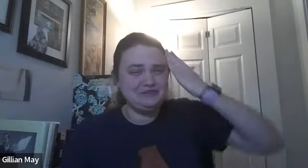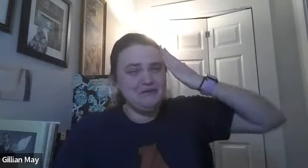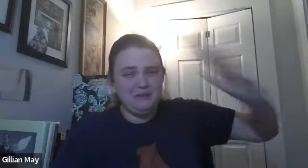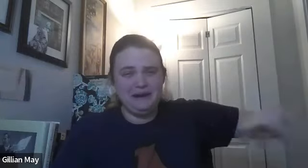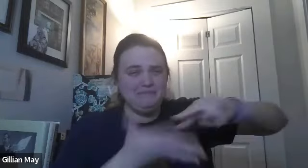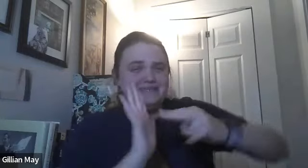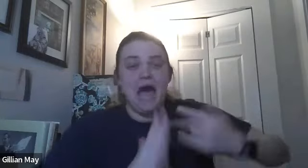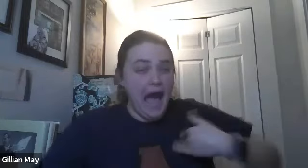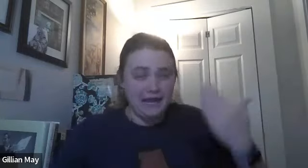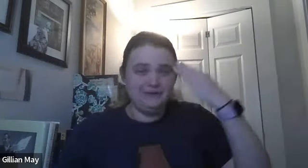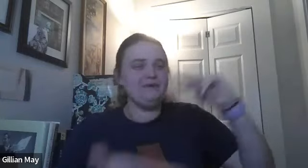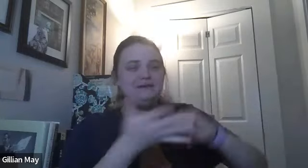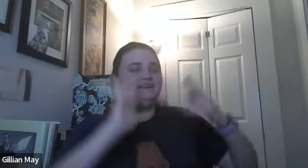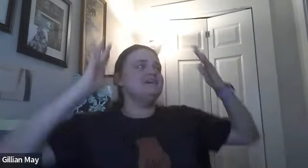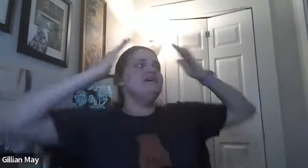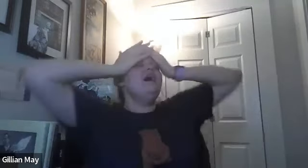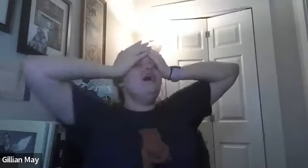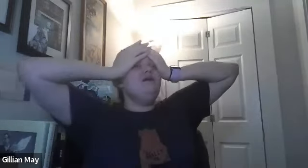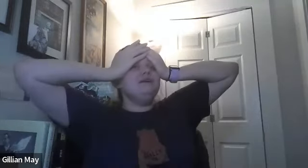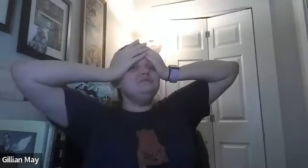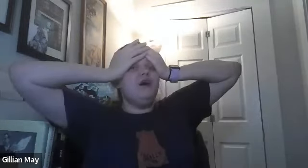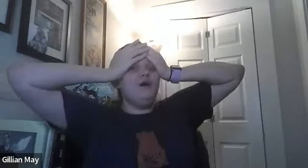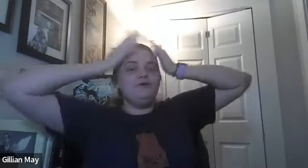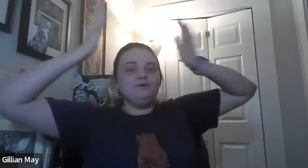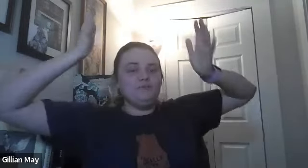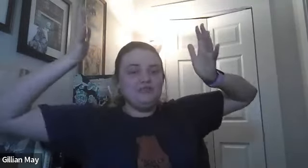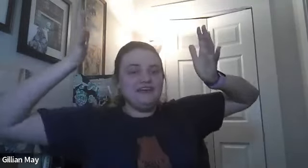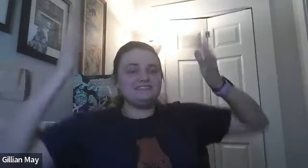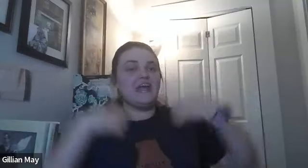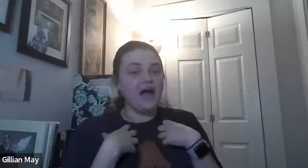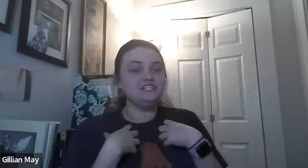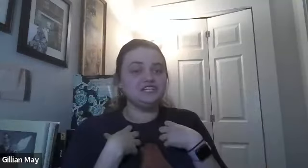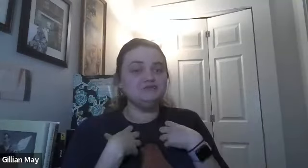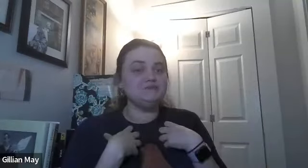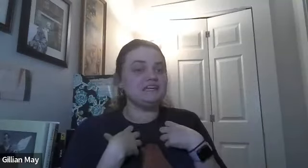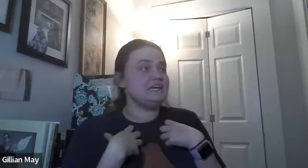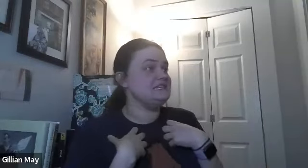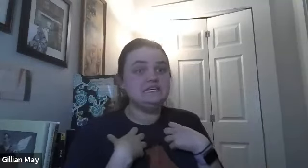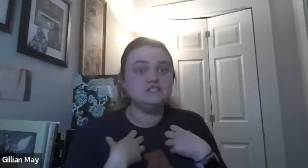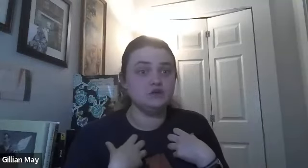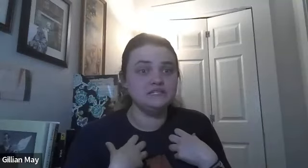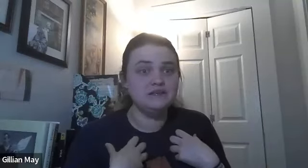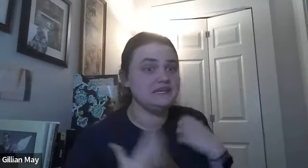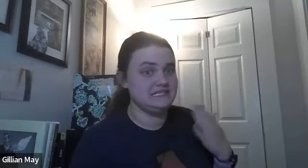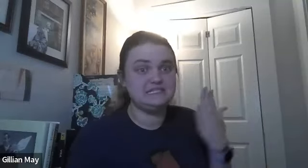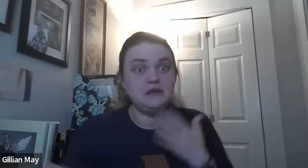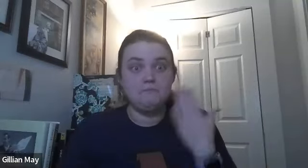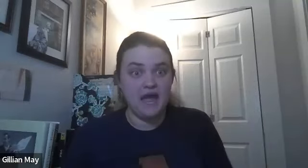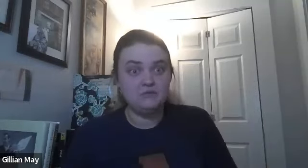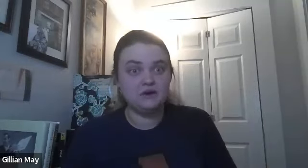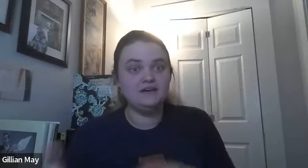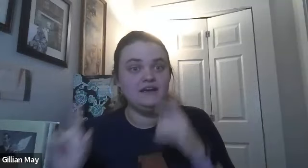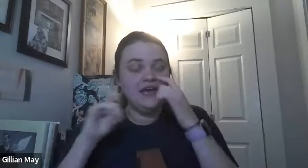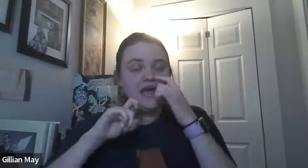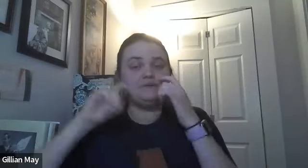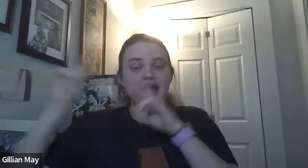don't know what it means. I don't know what it means. Oh, it was a horrible thing. Cause like, I genuinely was like, is he insulting me? Like, is this like a bad word? And I would